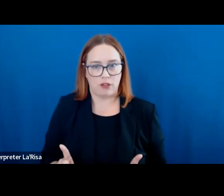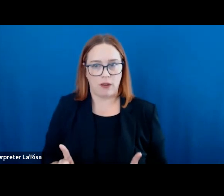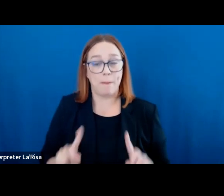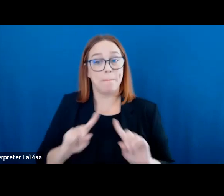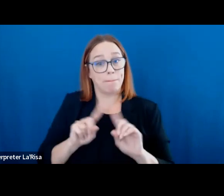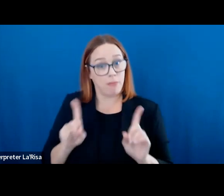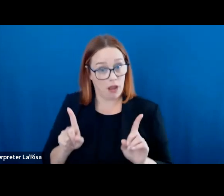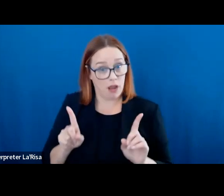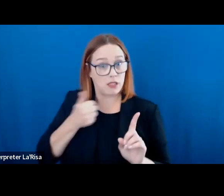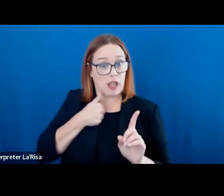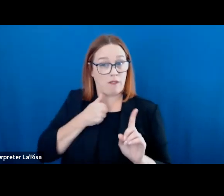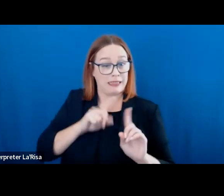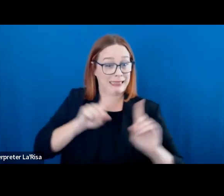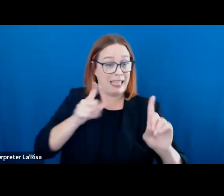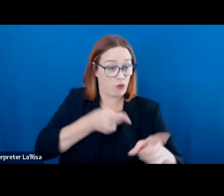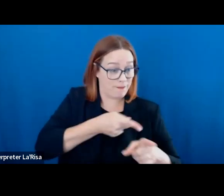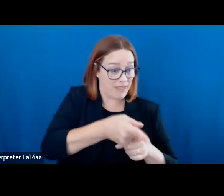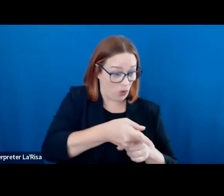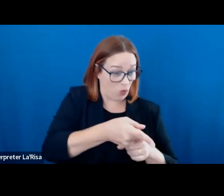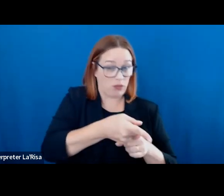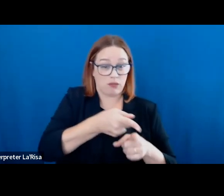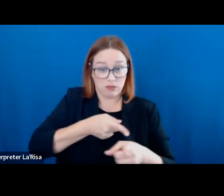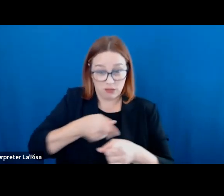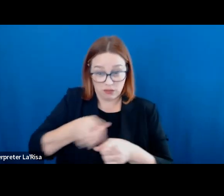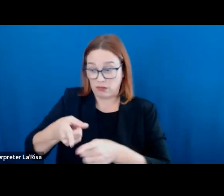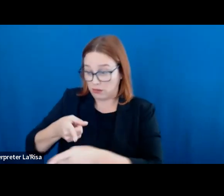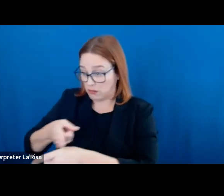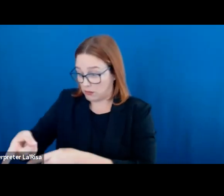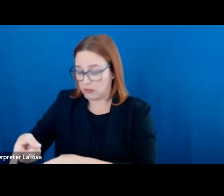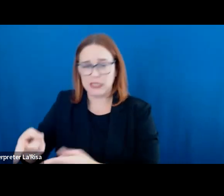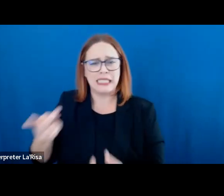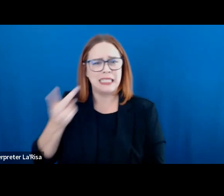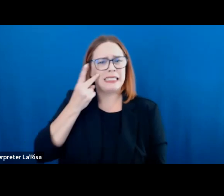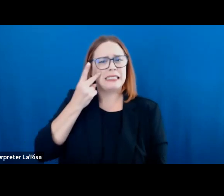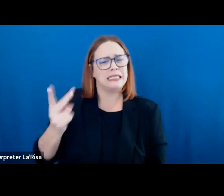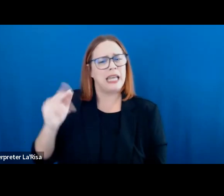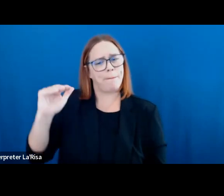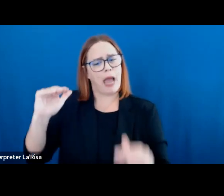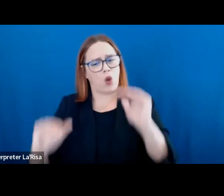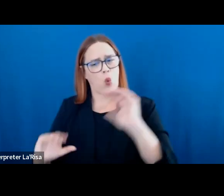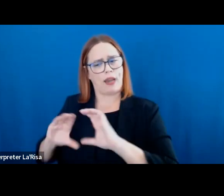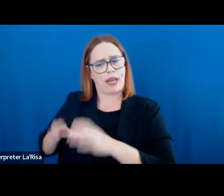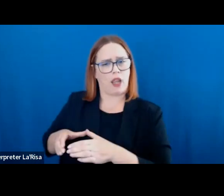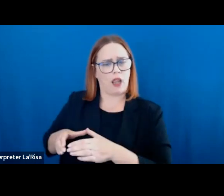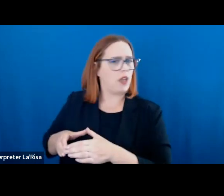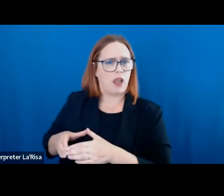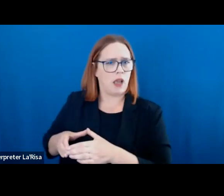the different fields, I did not see the minority population being